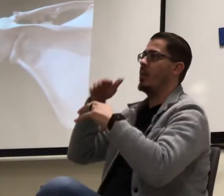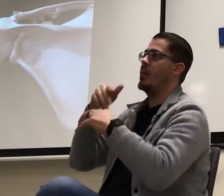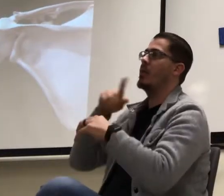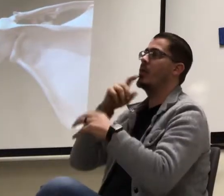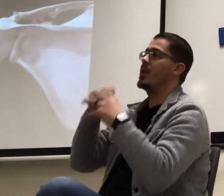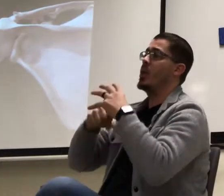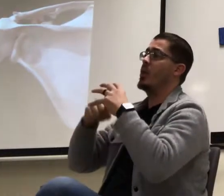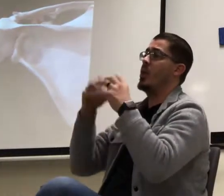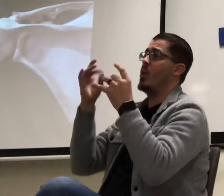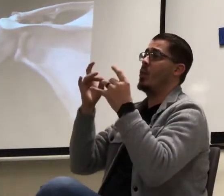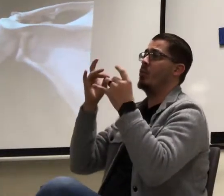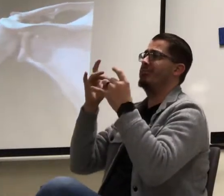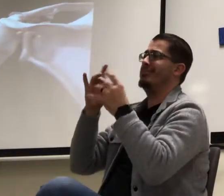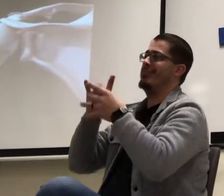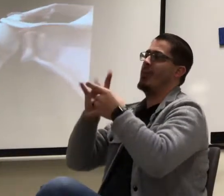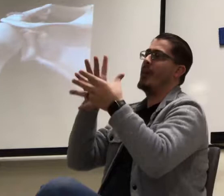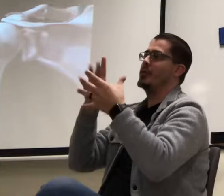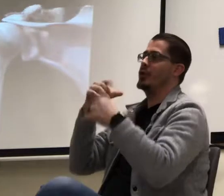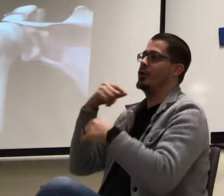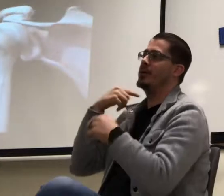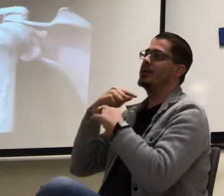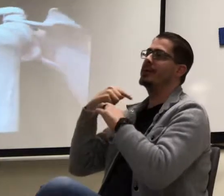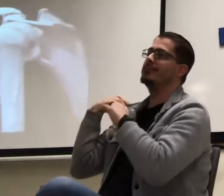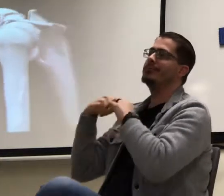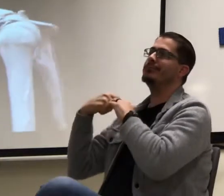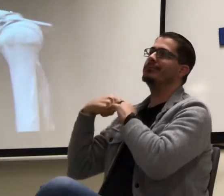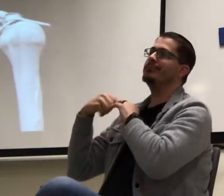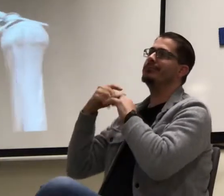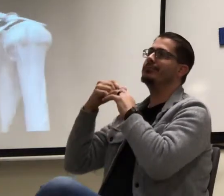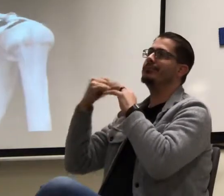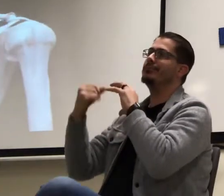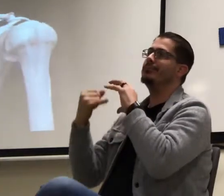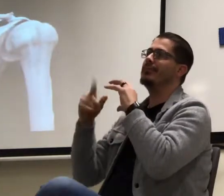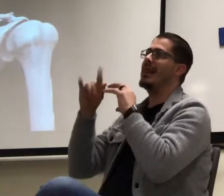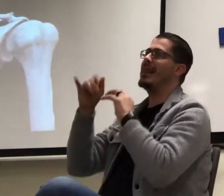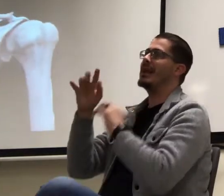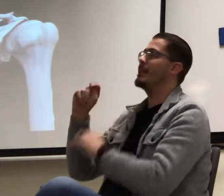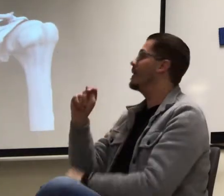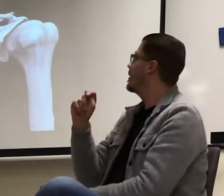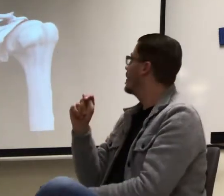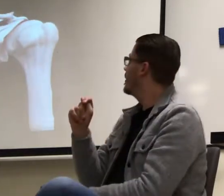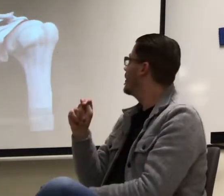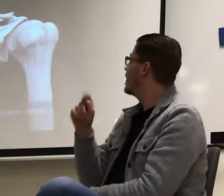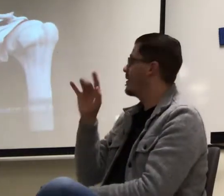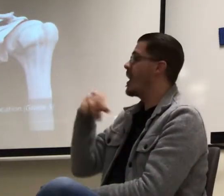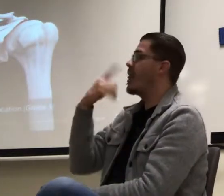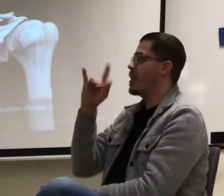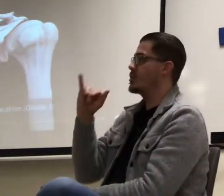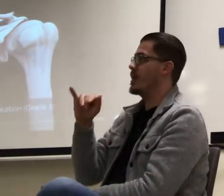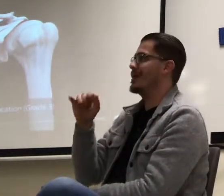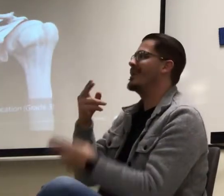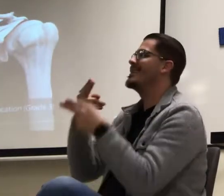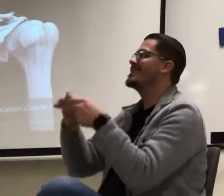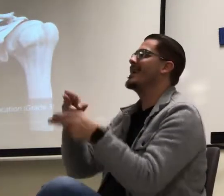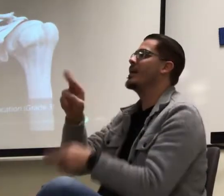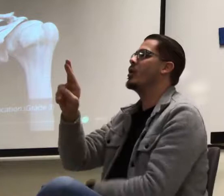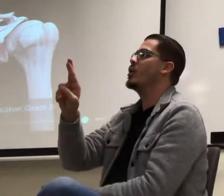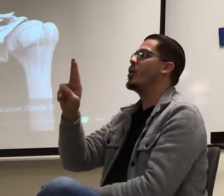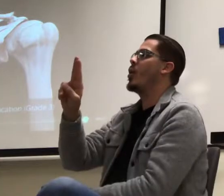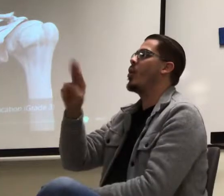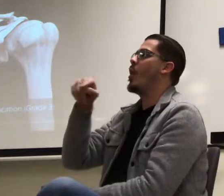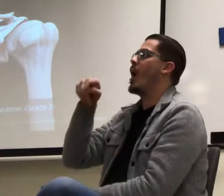as rupture of the acromioclavicular and trapezoid ligaments. Yeah, so that one looks like it did rupture this one as